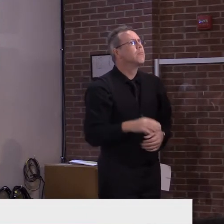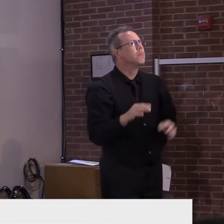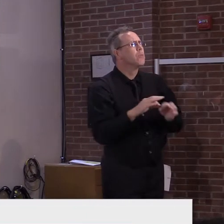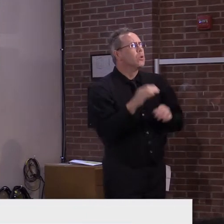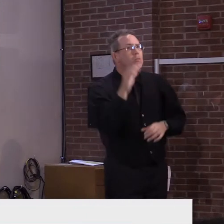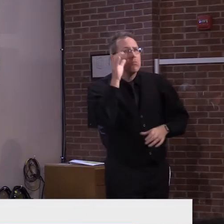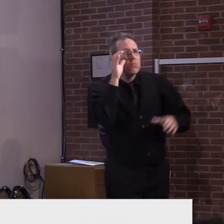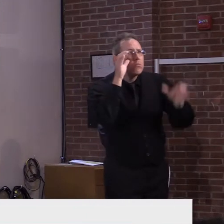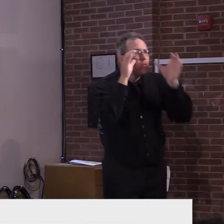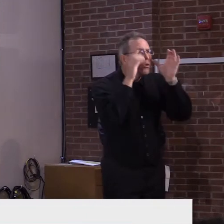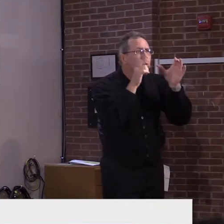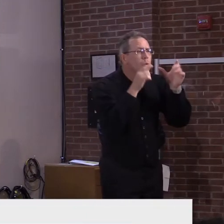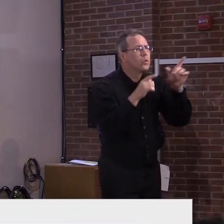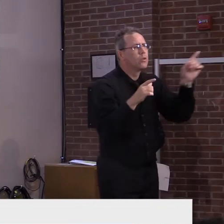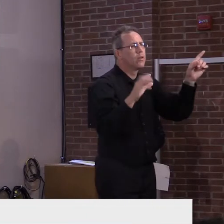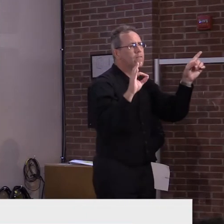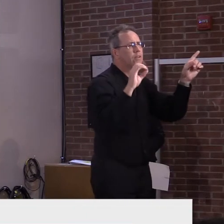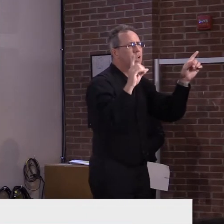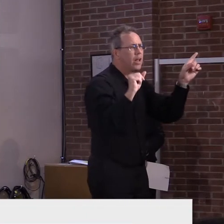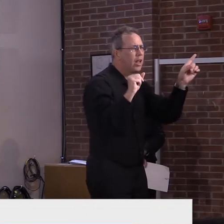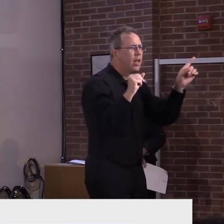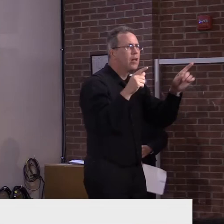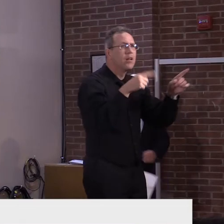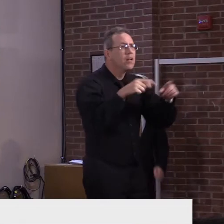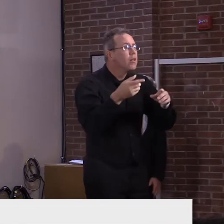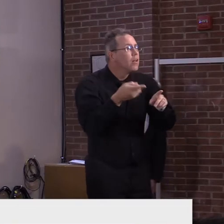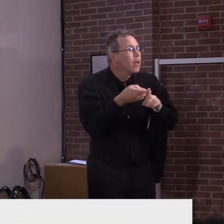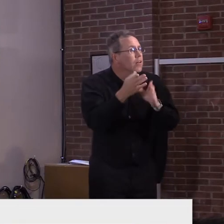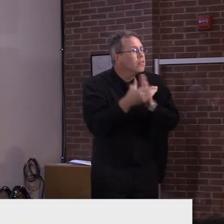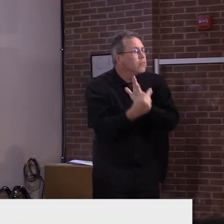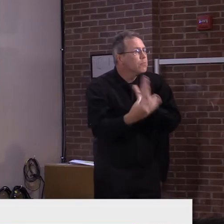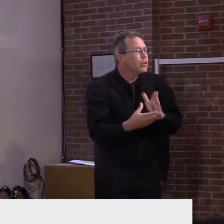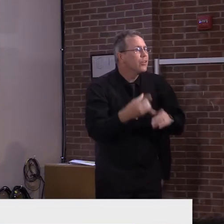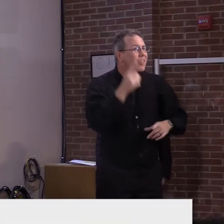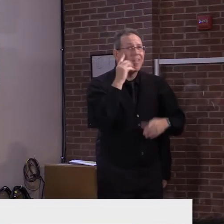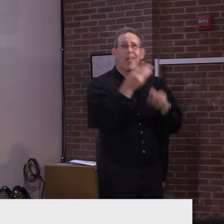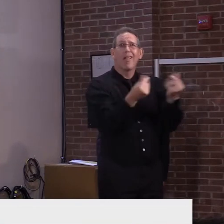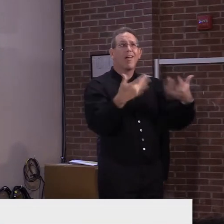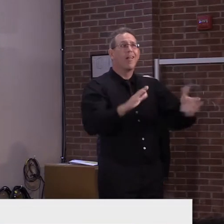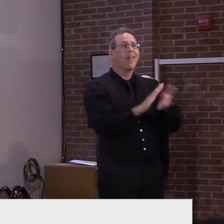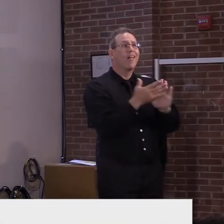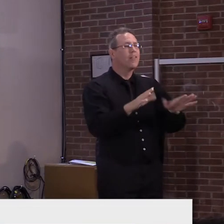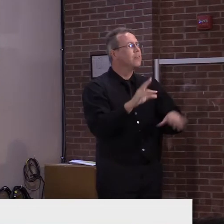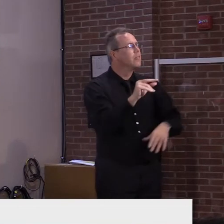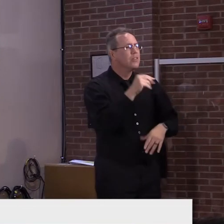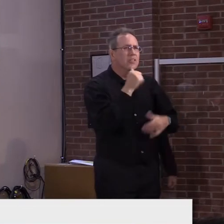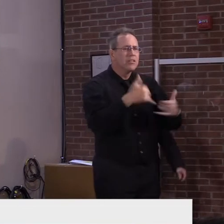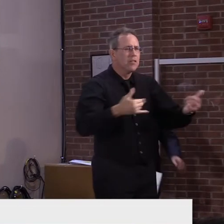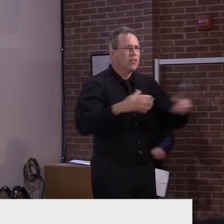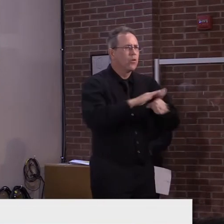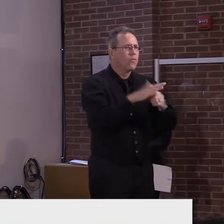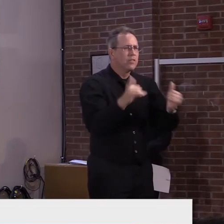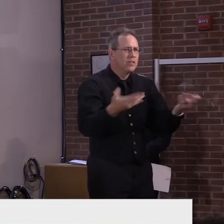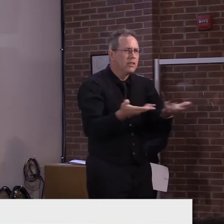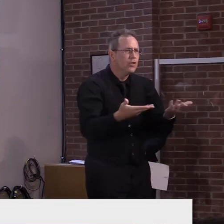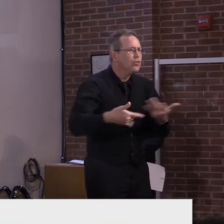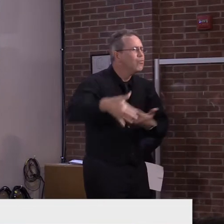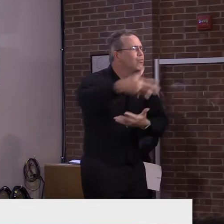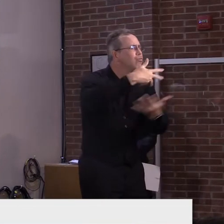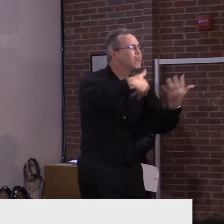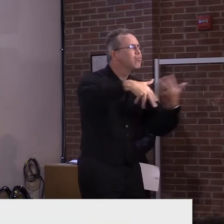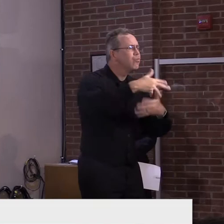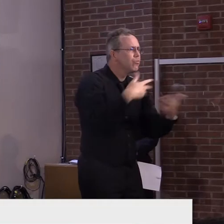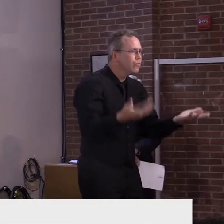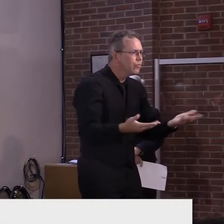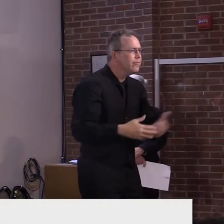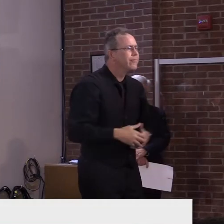here to stay. But hopefully, it will be a future where COVID-19 could be another cold or flu we have to deal